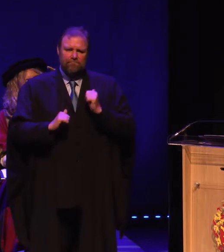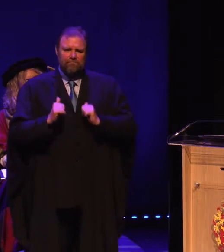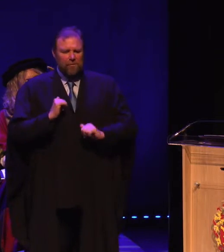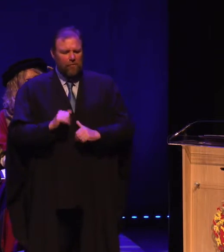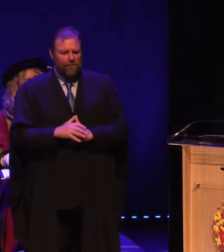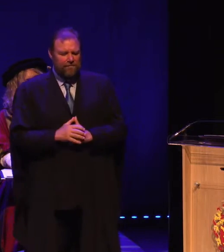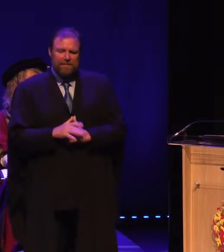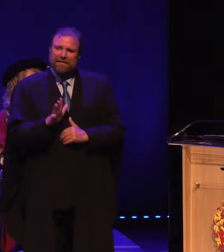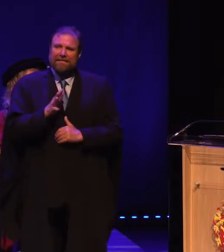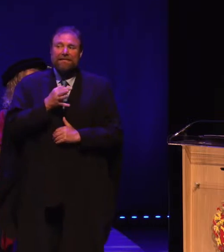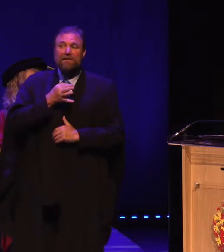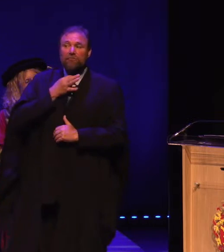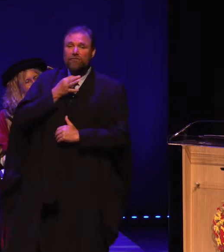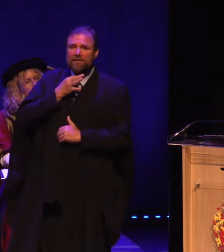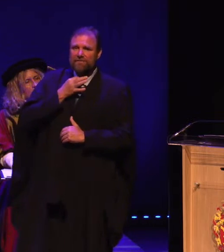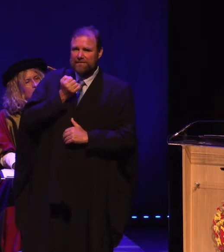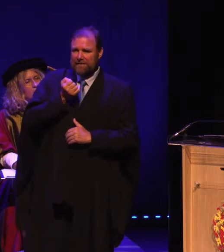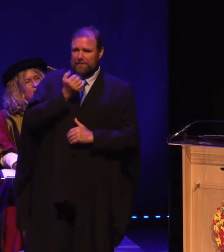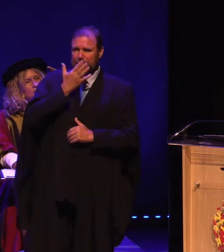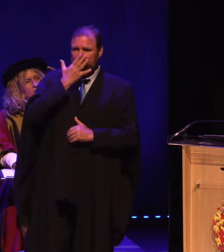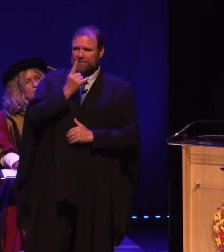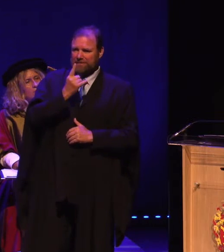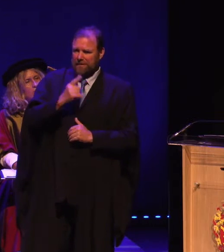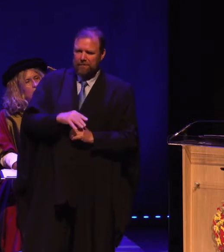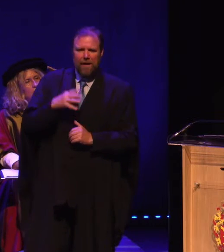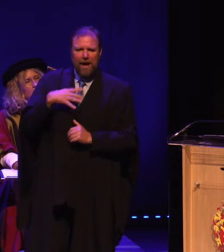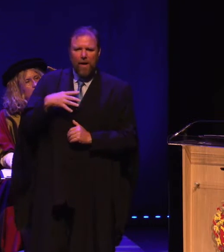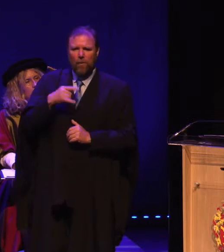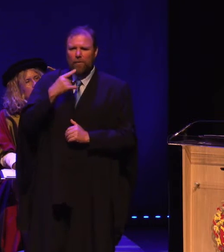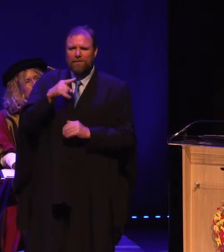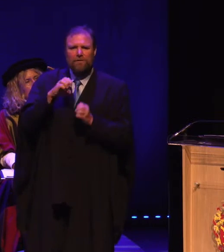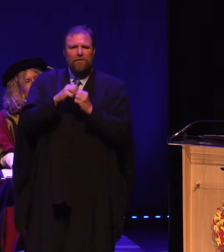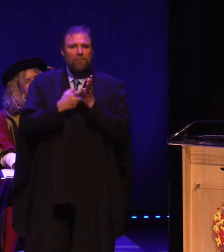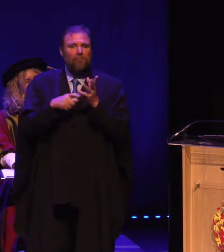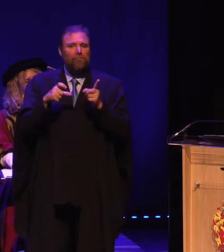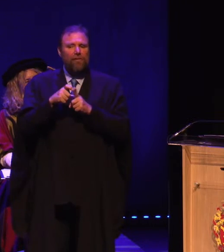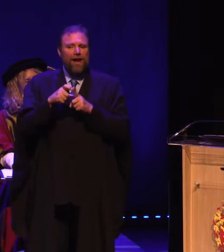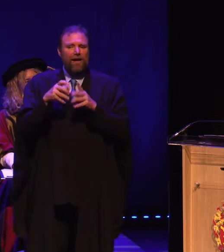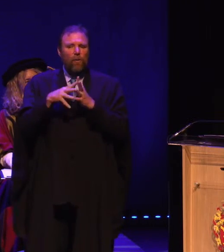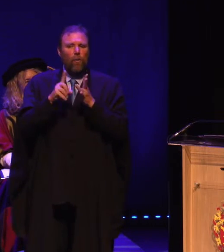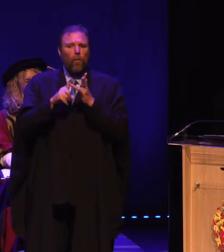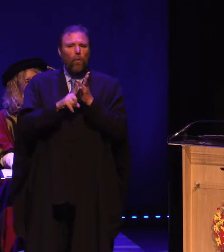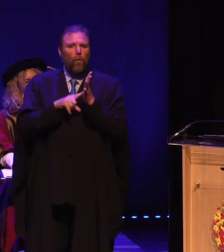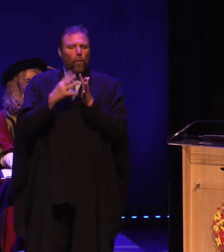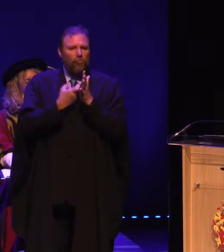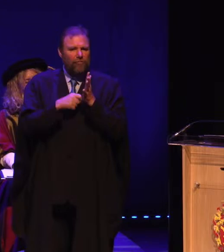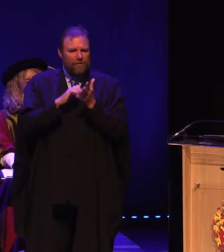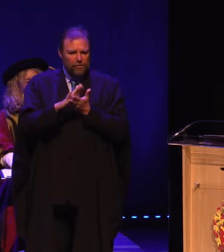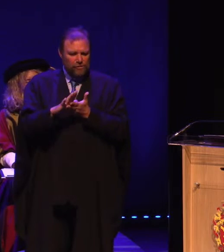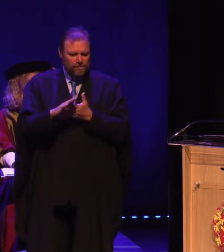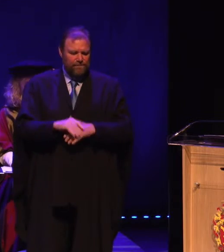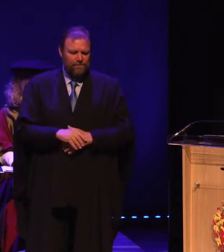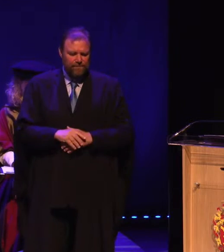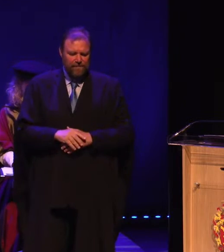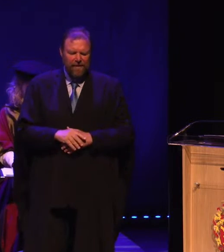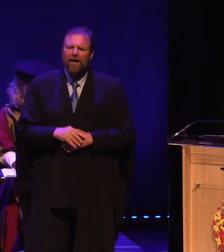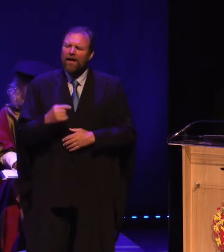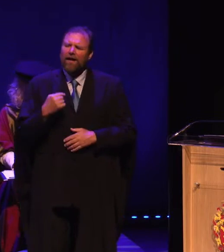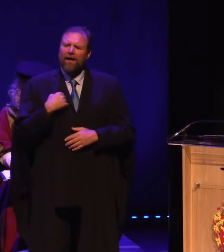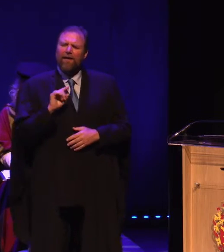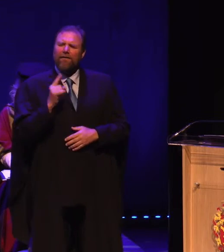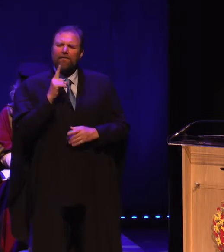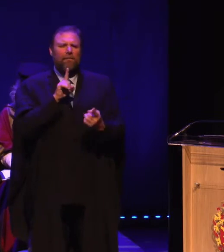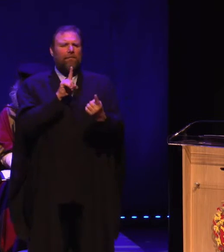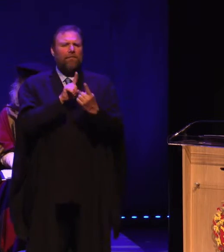at the risk of embarrassing him, I'd like to mention Brad Woolridge. I first met Brad when I started as